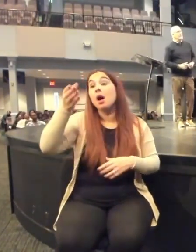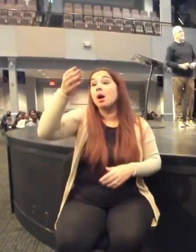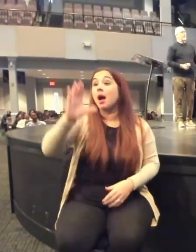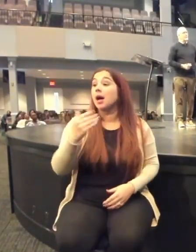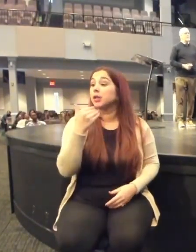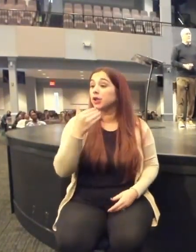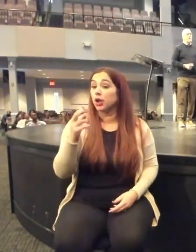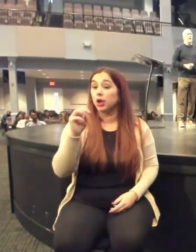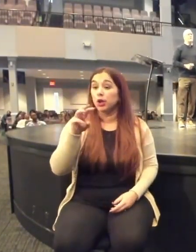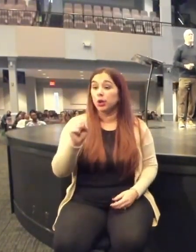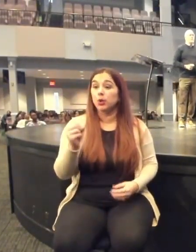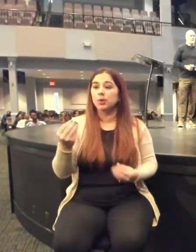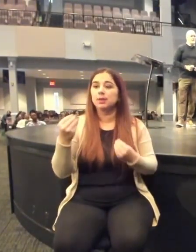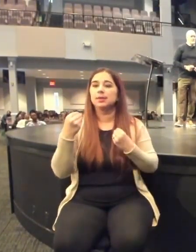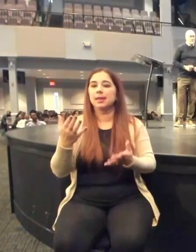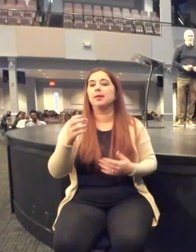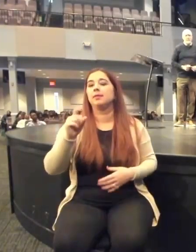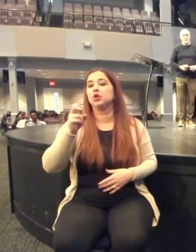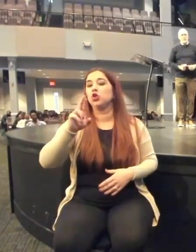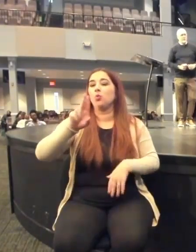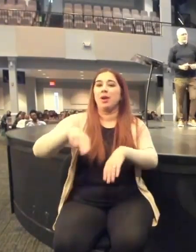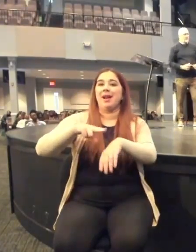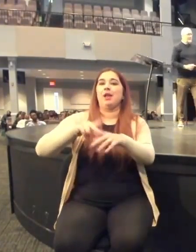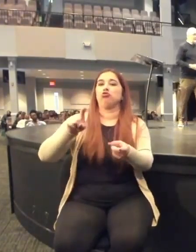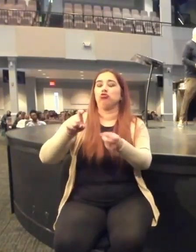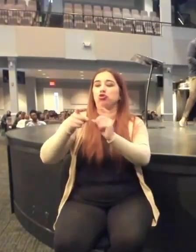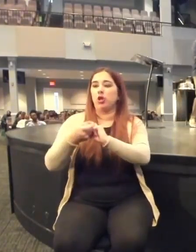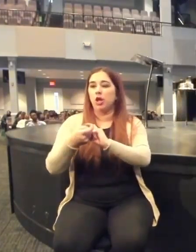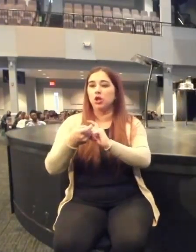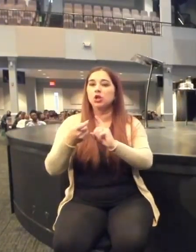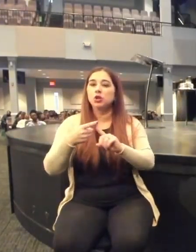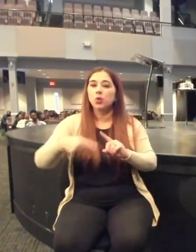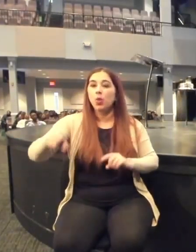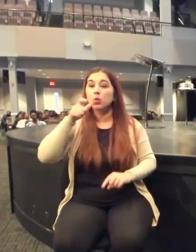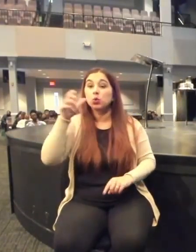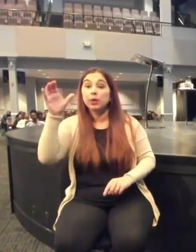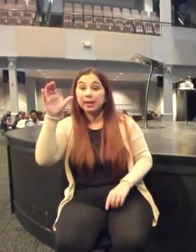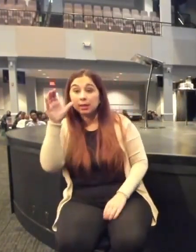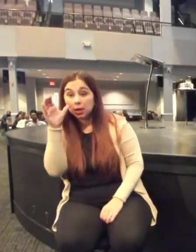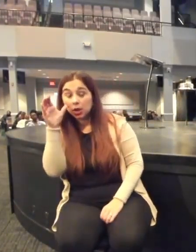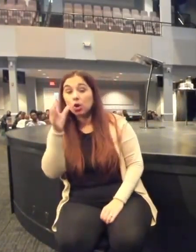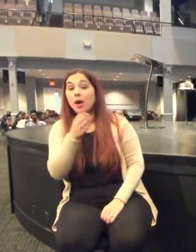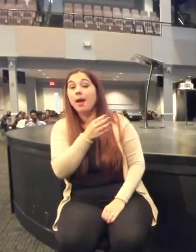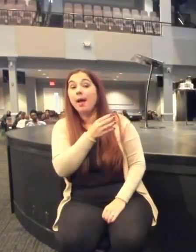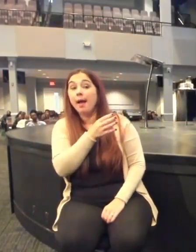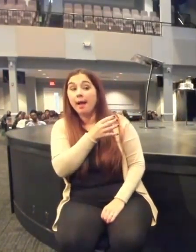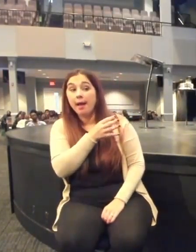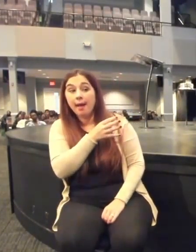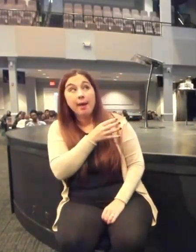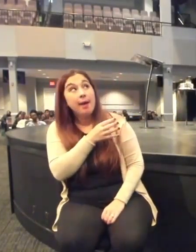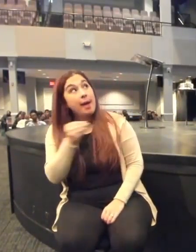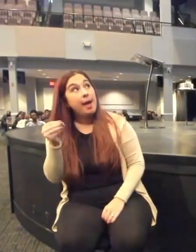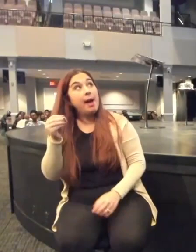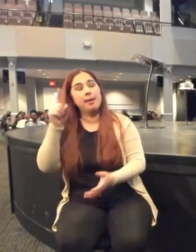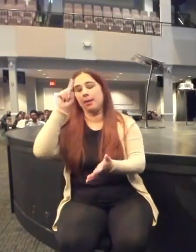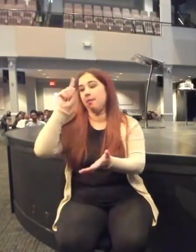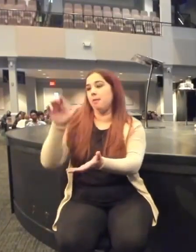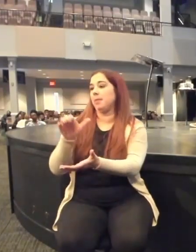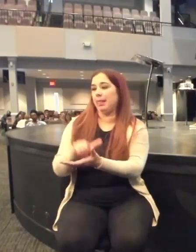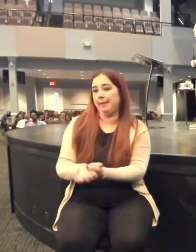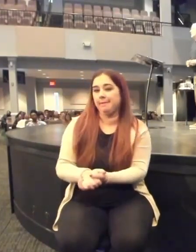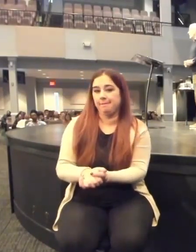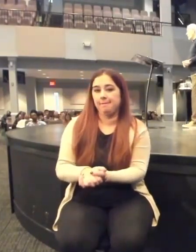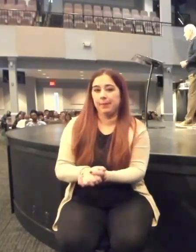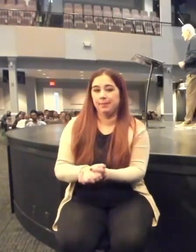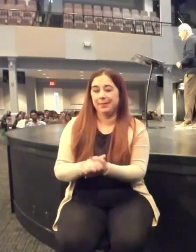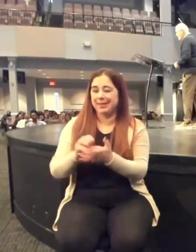good news brings supernatural changes to people who hear and believe it.